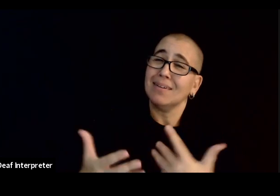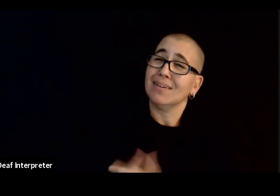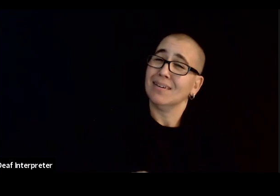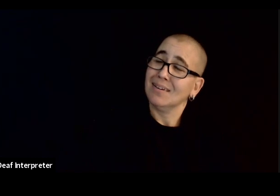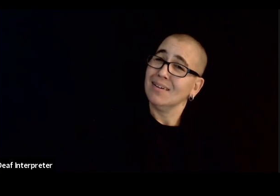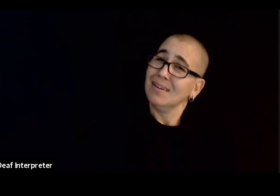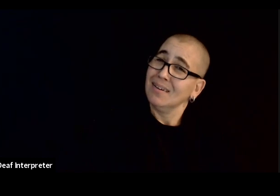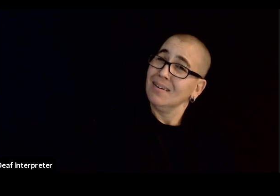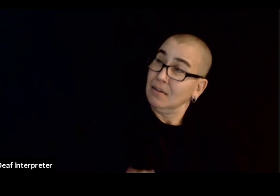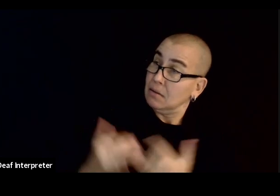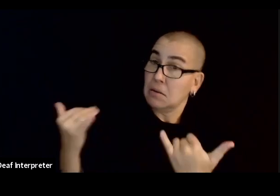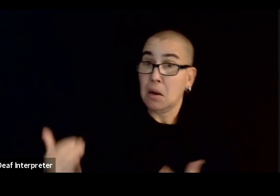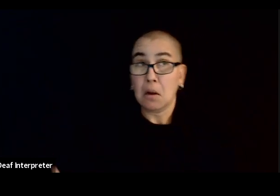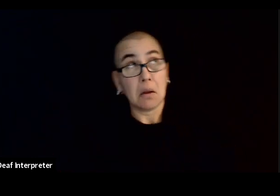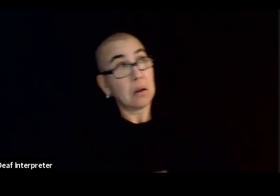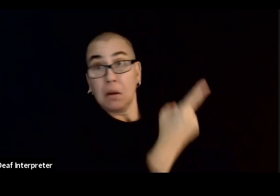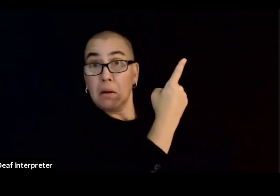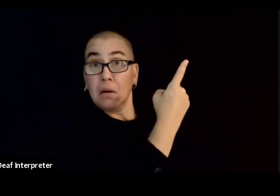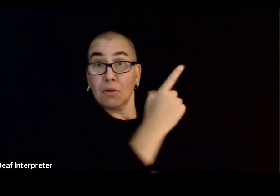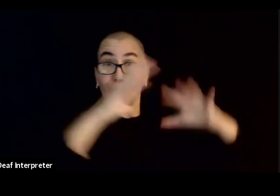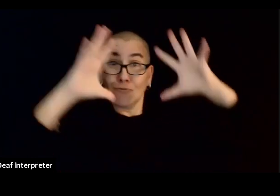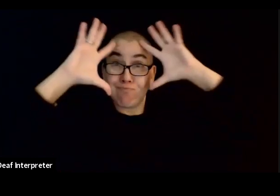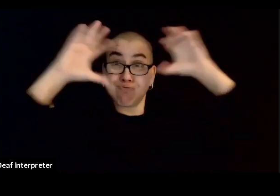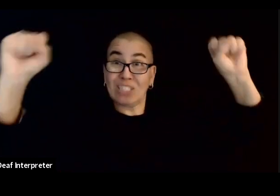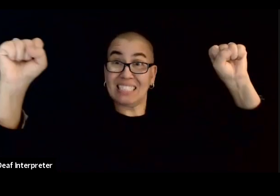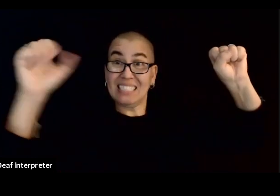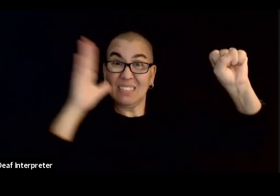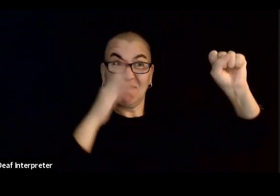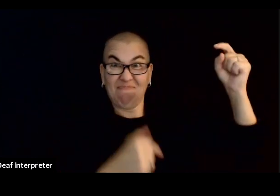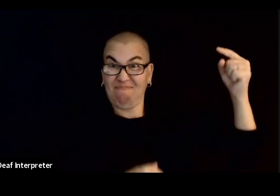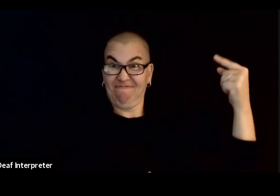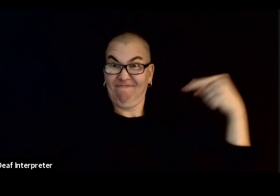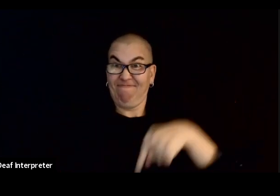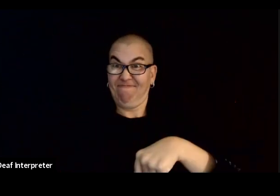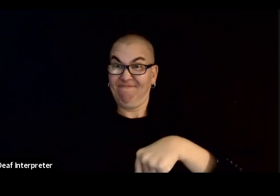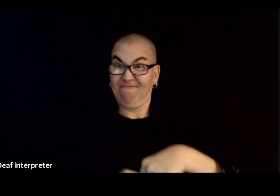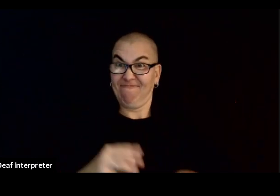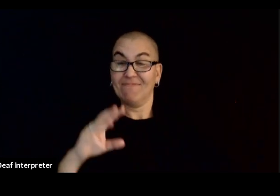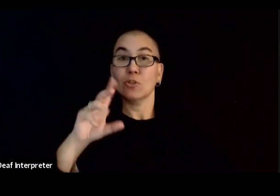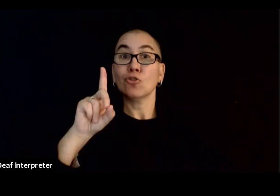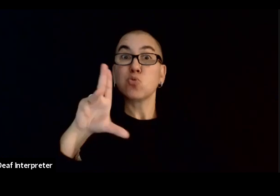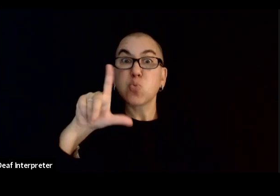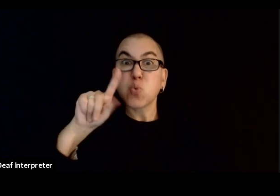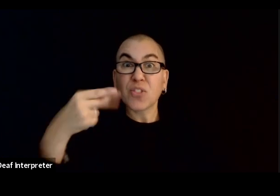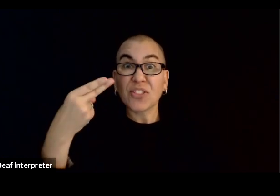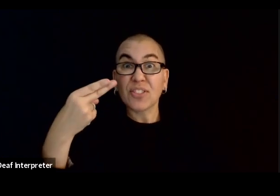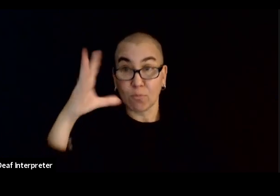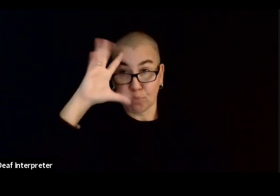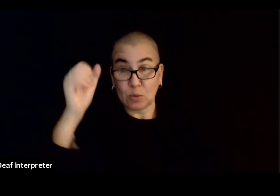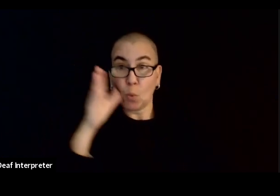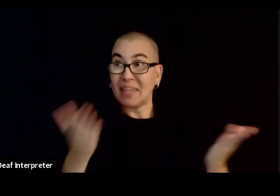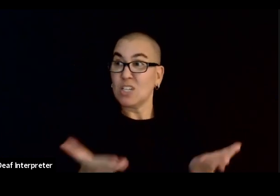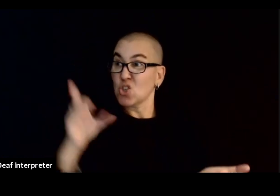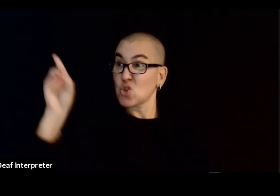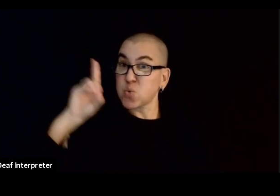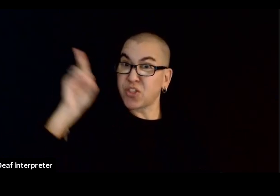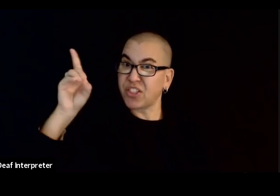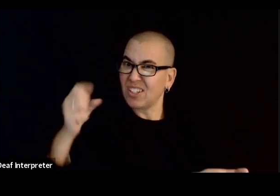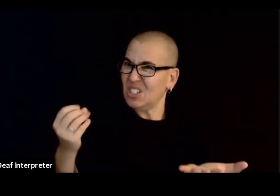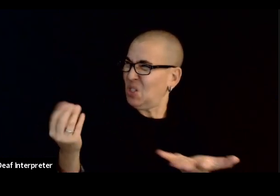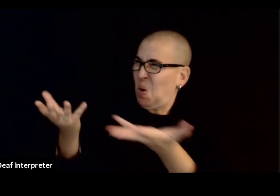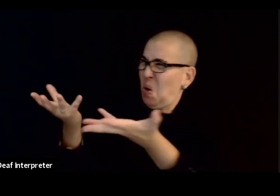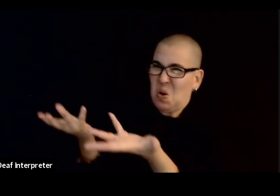state on Wednesday. He's going to be in Duluth, potentially elsewhere, I believe, that day. I guess I'm just wondering,